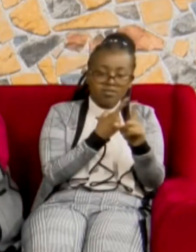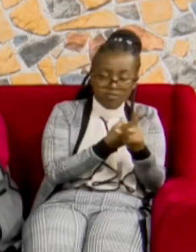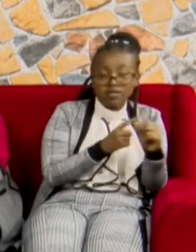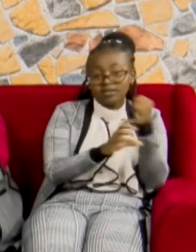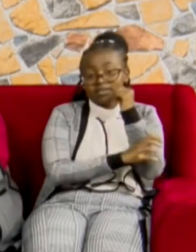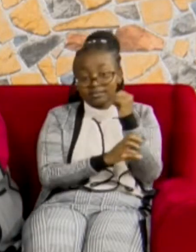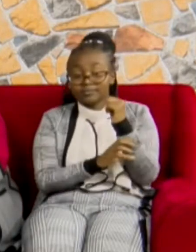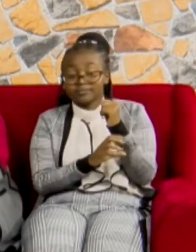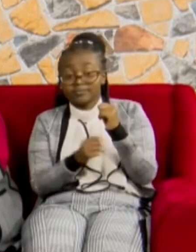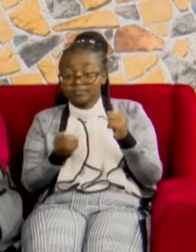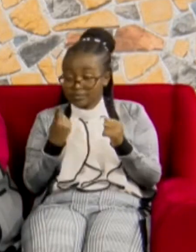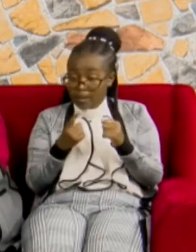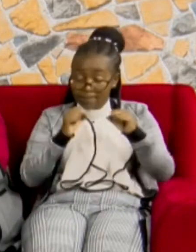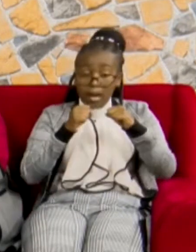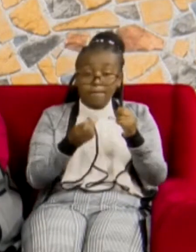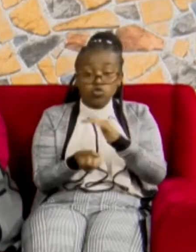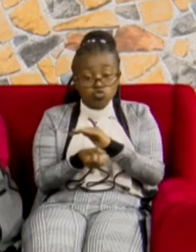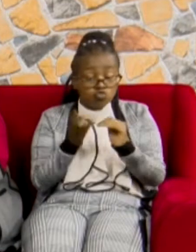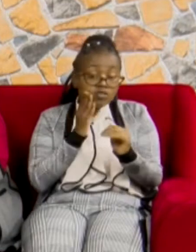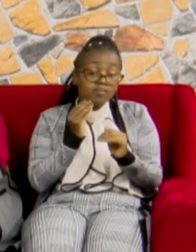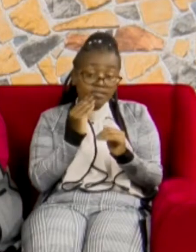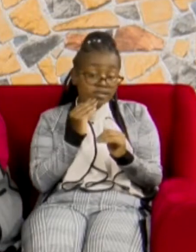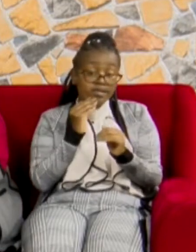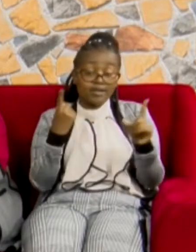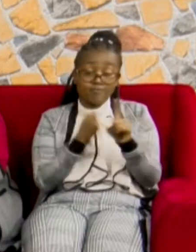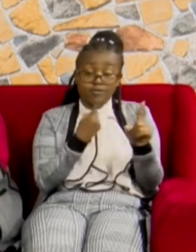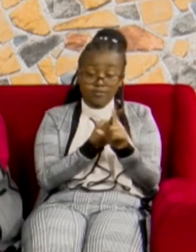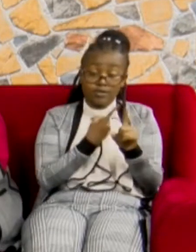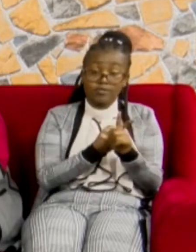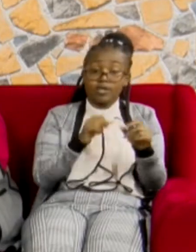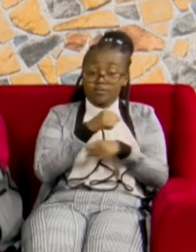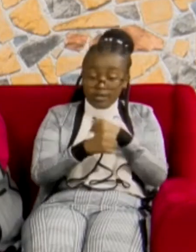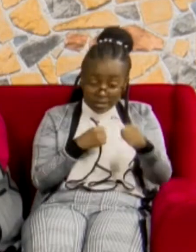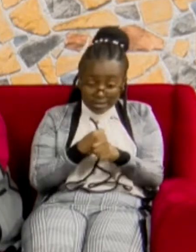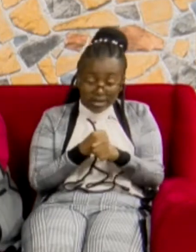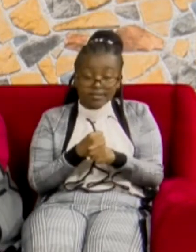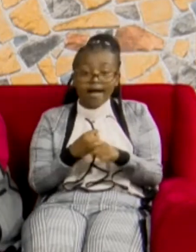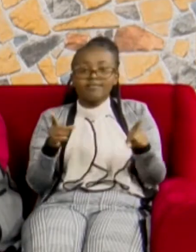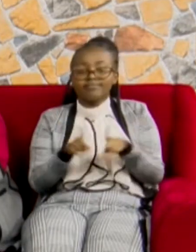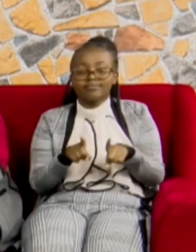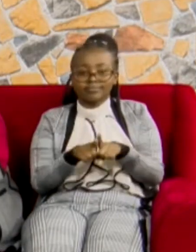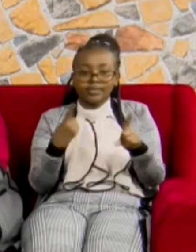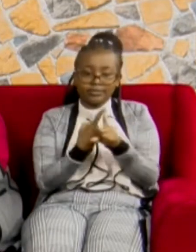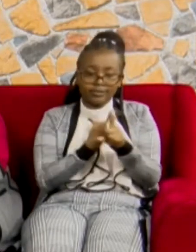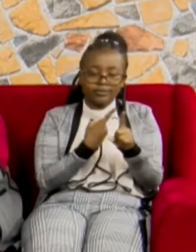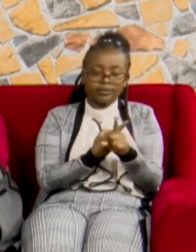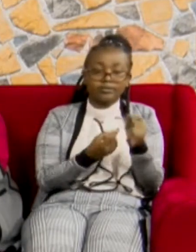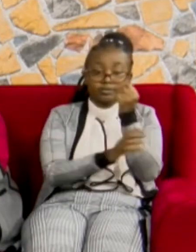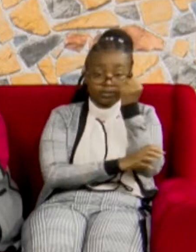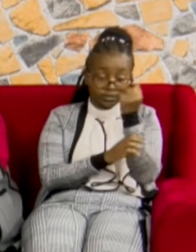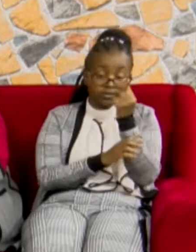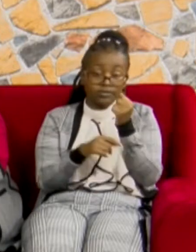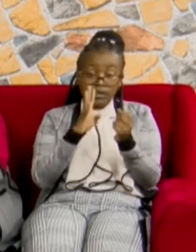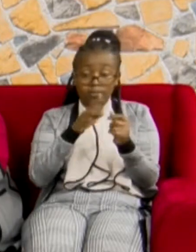world, and she has been able to experience different ages and different areas of the spectrum. So